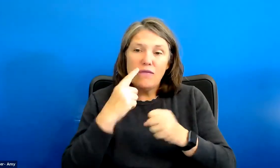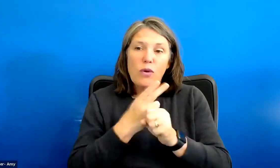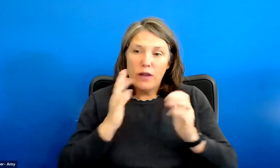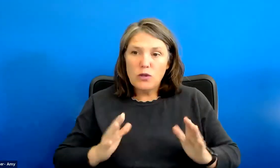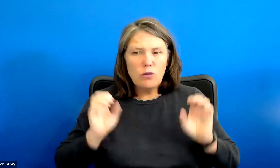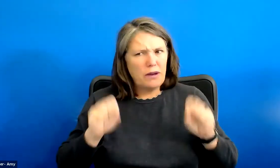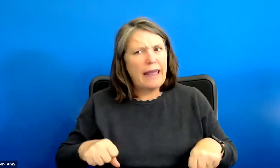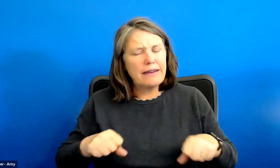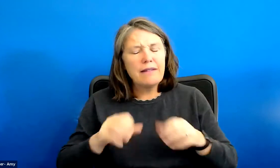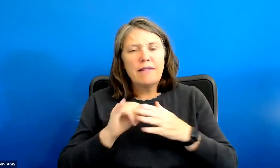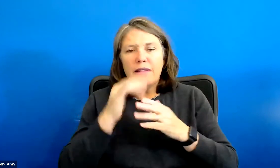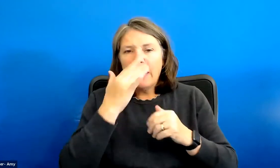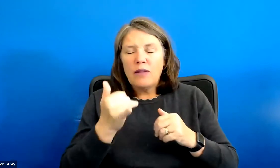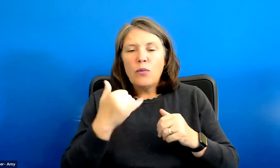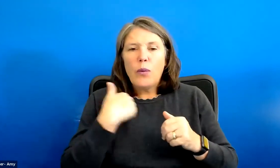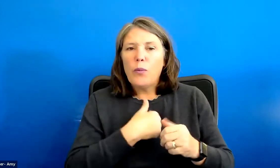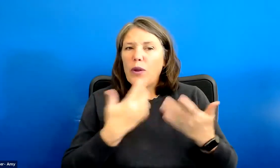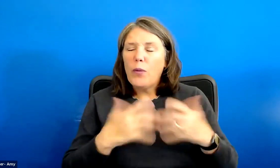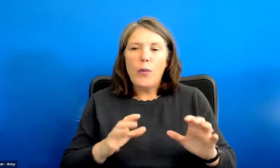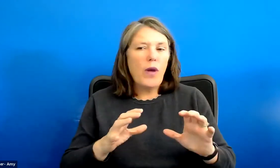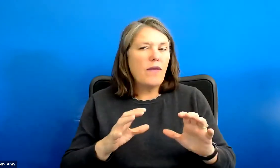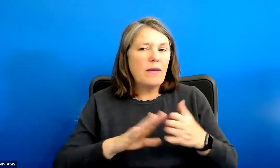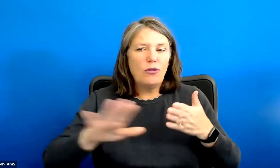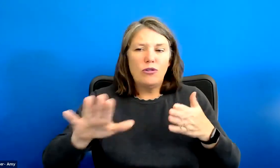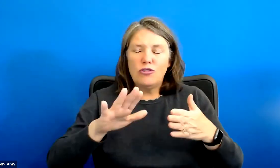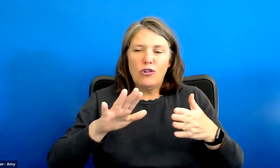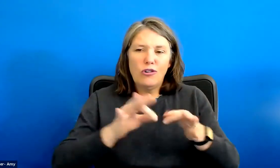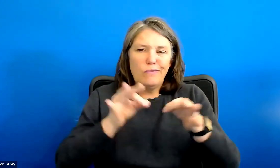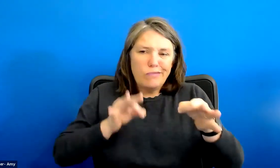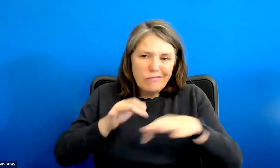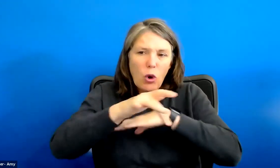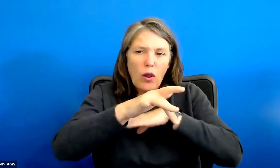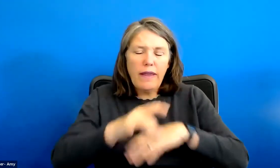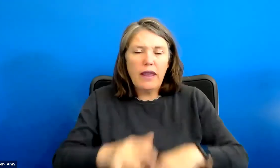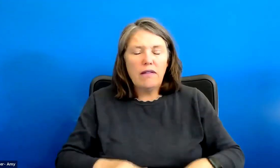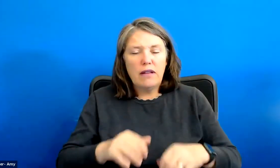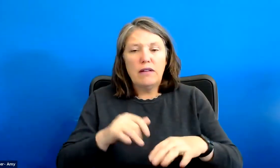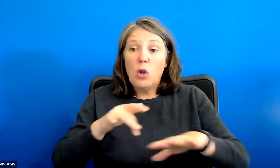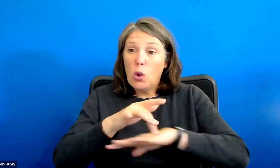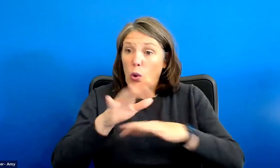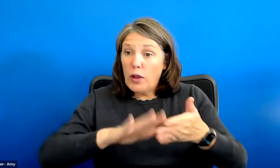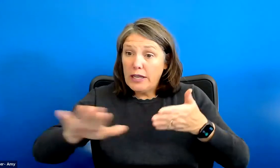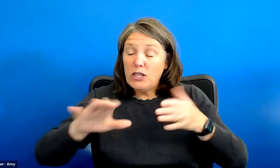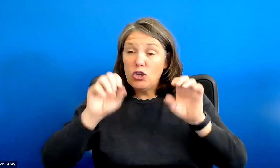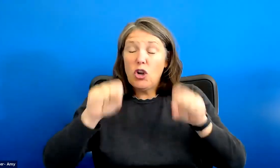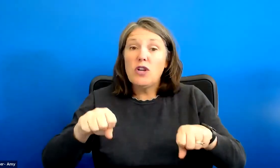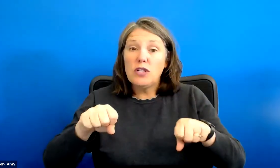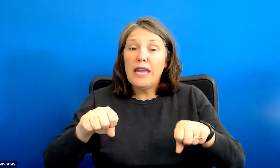consumer. That is why we don't want them to discharge early. Early discharges can lead